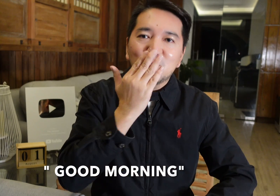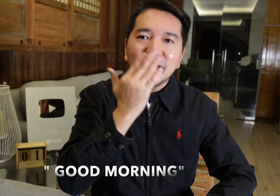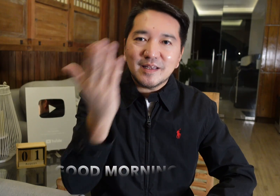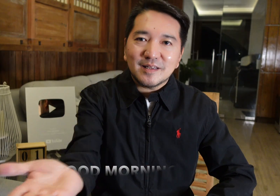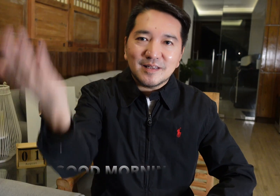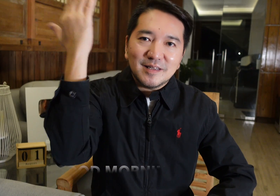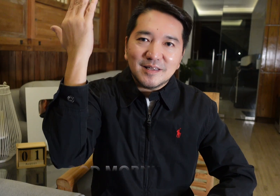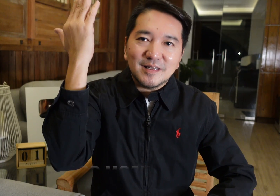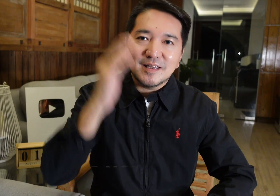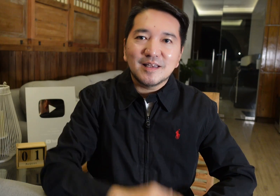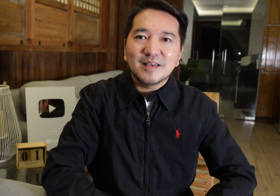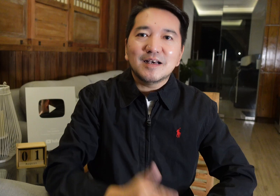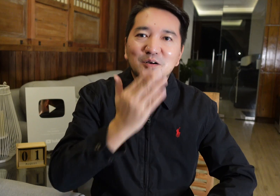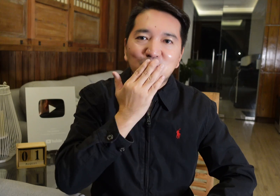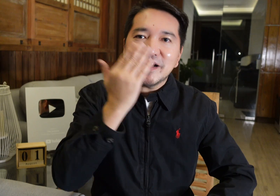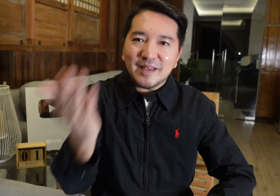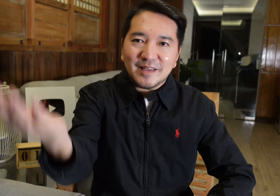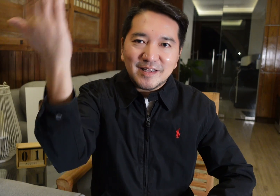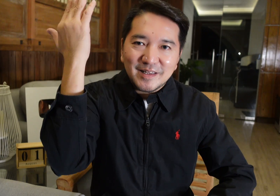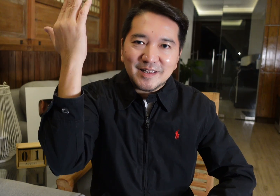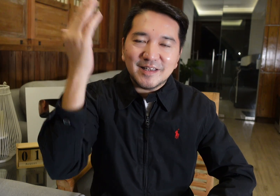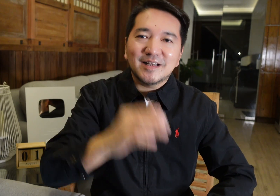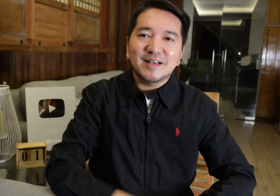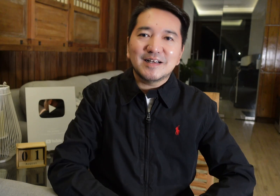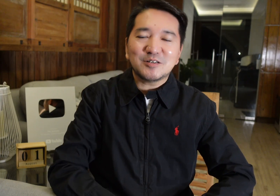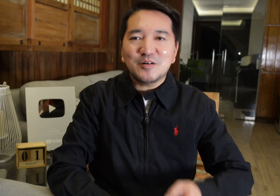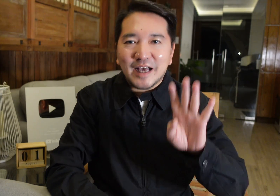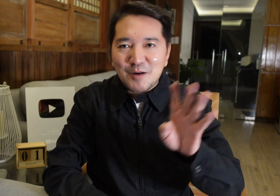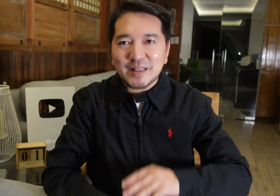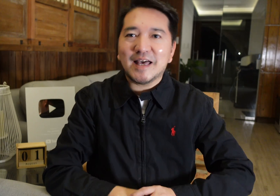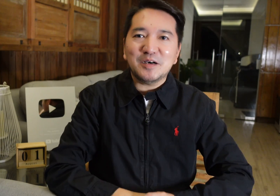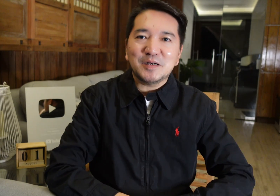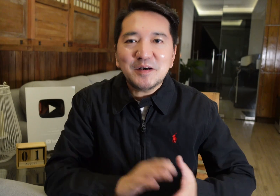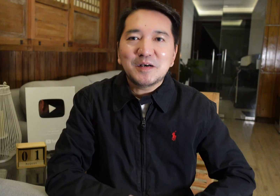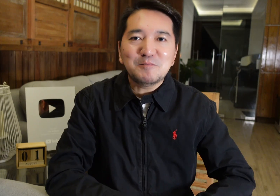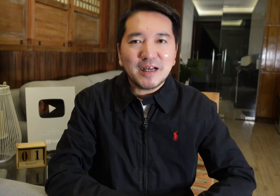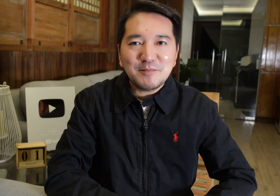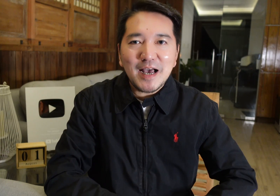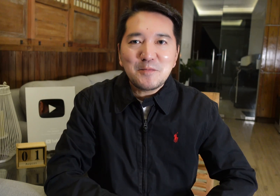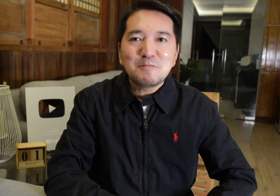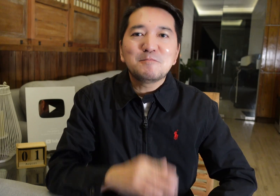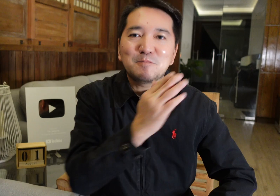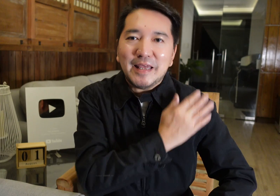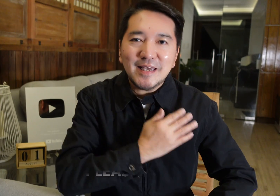morning. Good morning. So, nakaapat na tayo. Yung panglima,